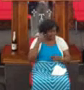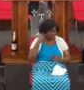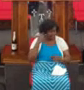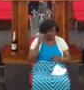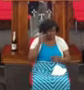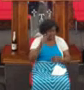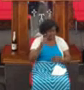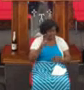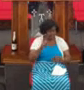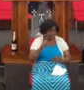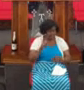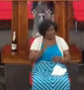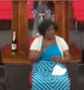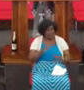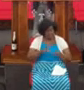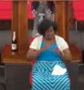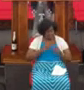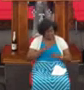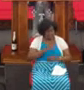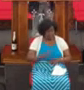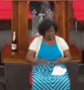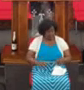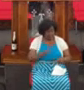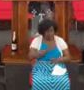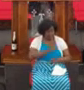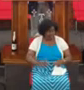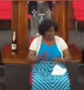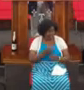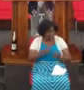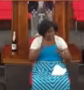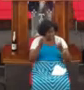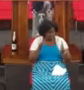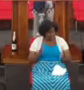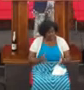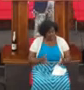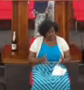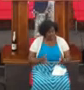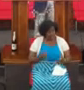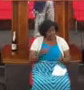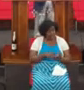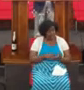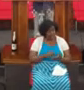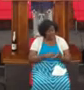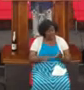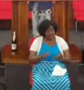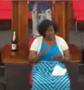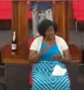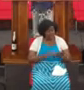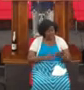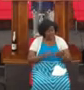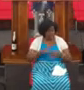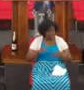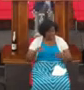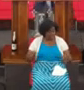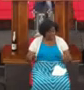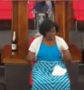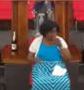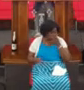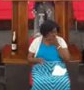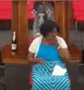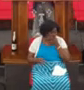they have accepted Jesus Christ as Lord and as personal Savior. This week I read a story and you're very